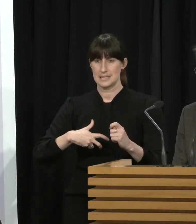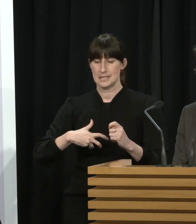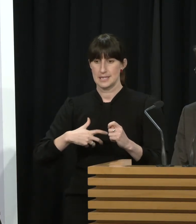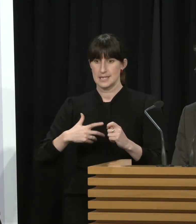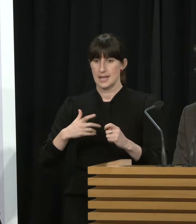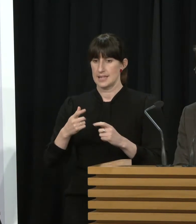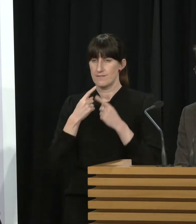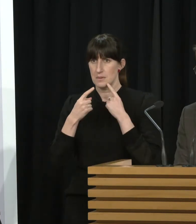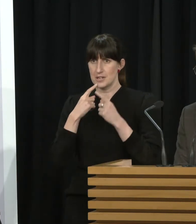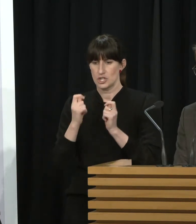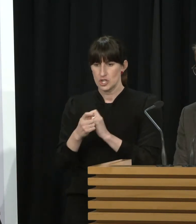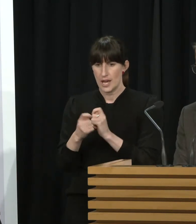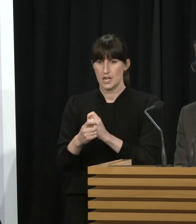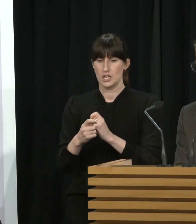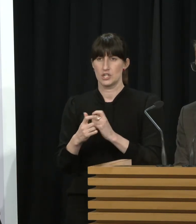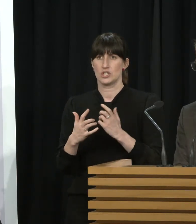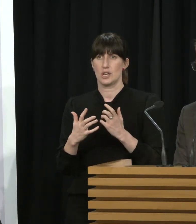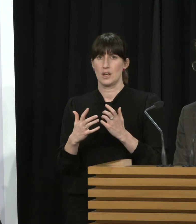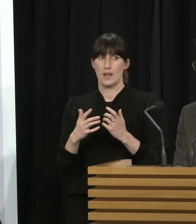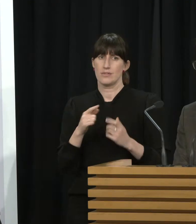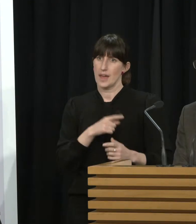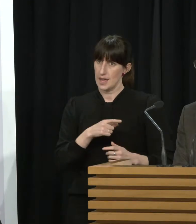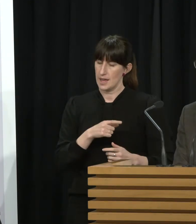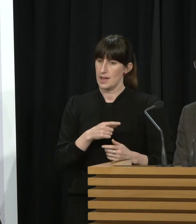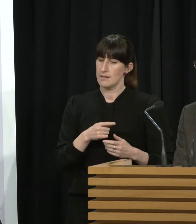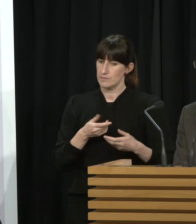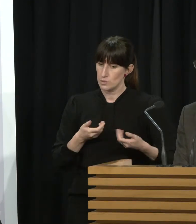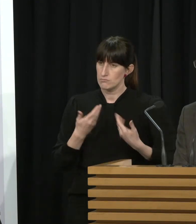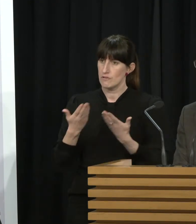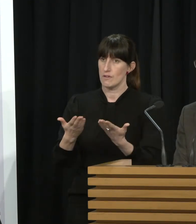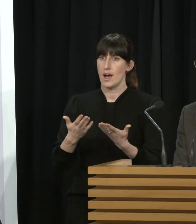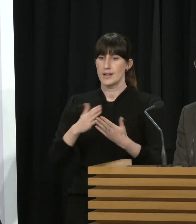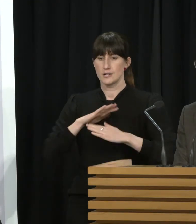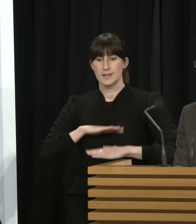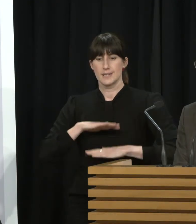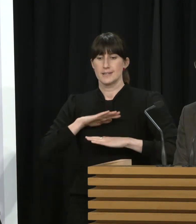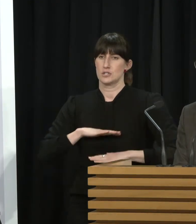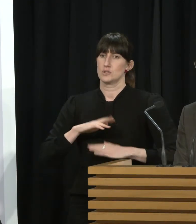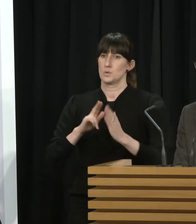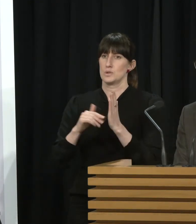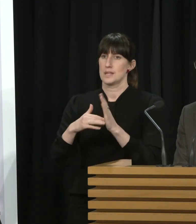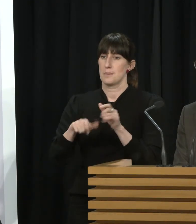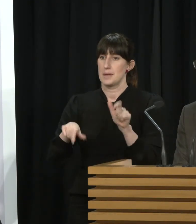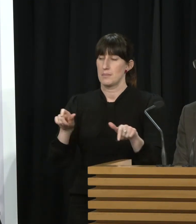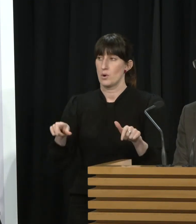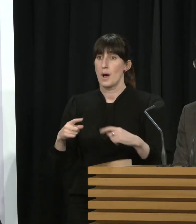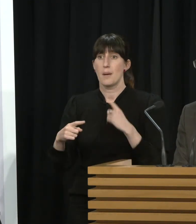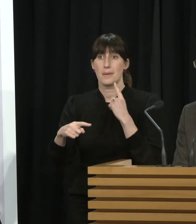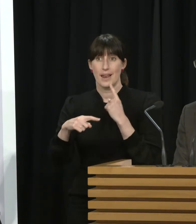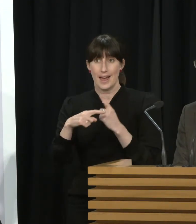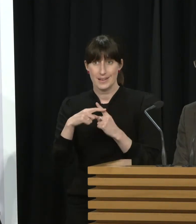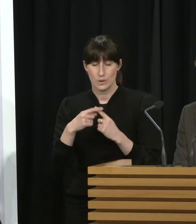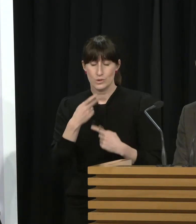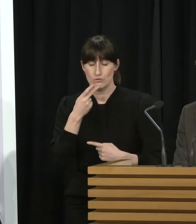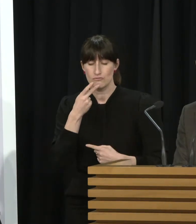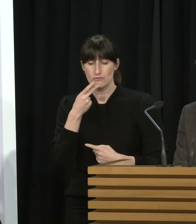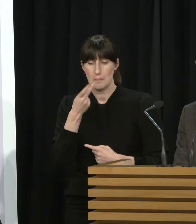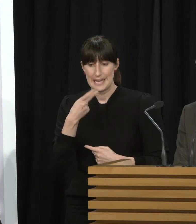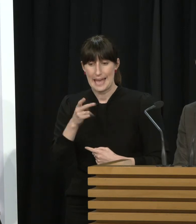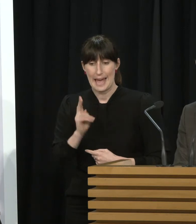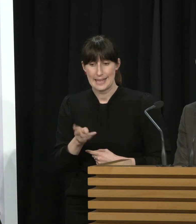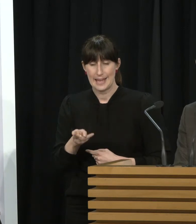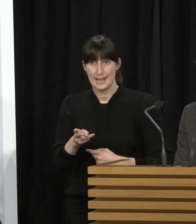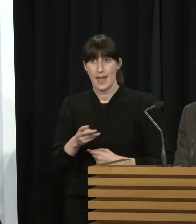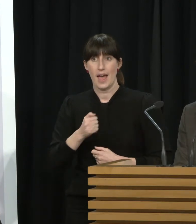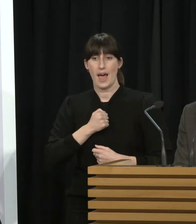They've continued to provide reassurance to New Zealand when New Zealanders need reassurance. And I want to reiterate this again, our health